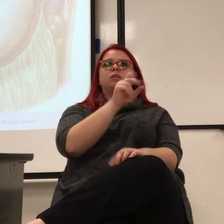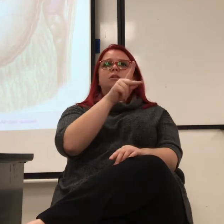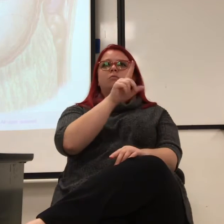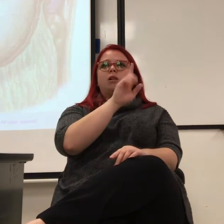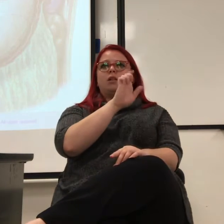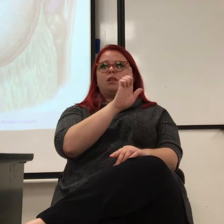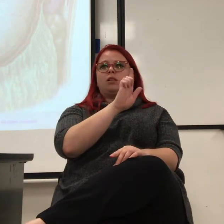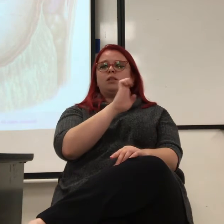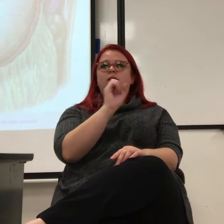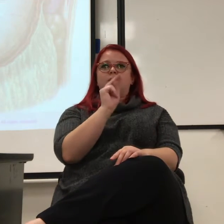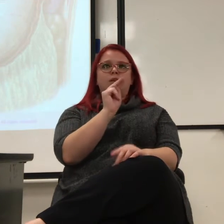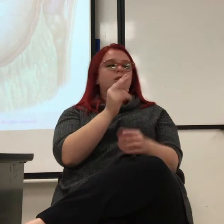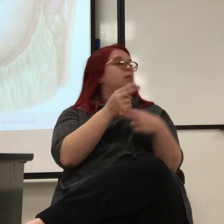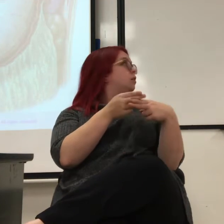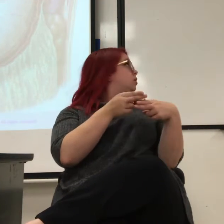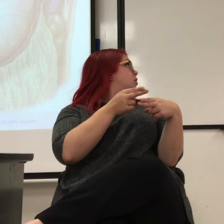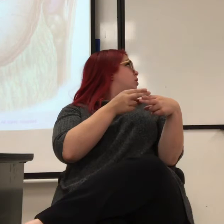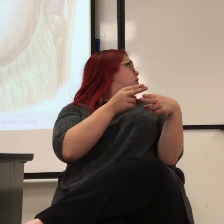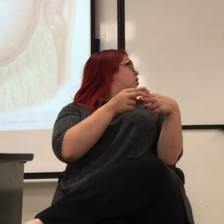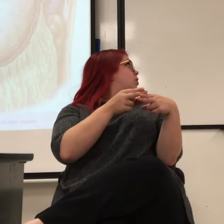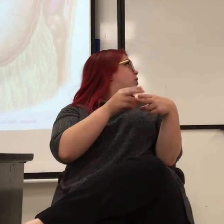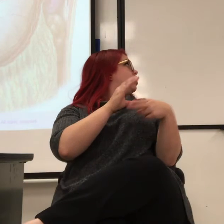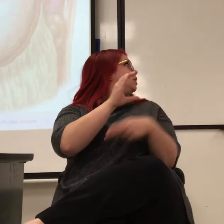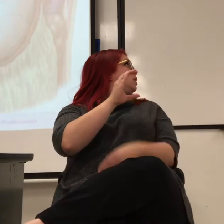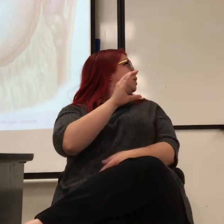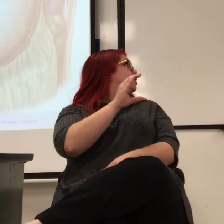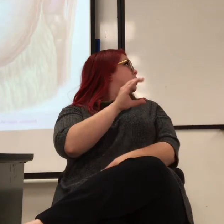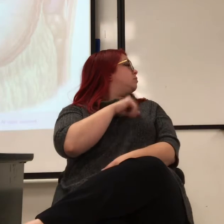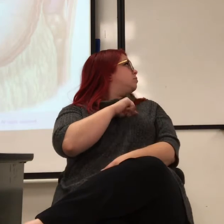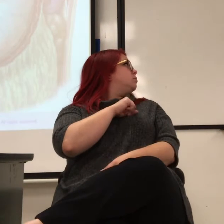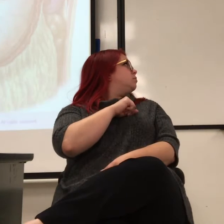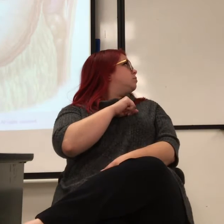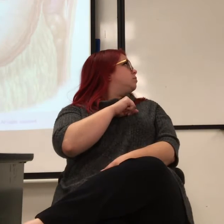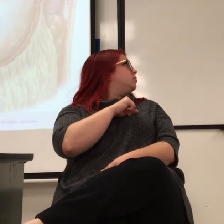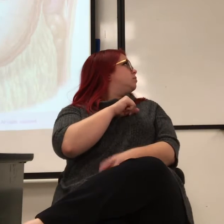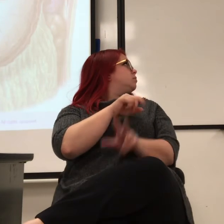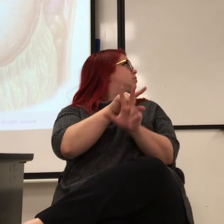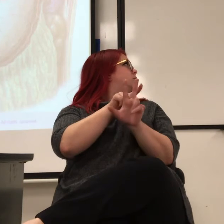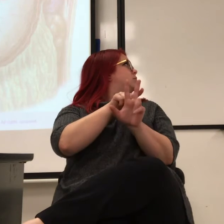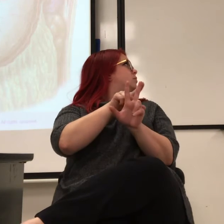is called the splenic artery.